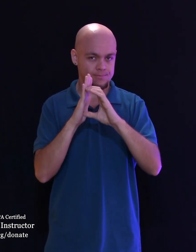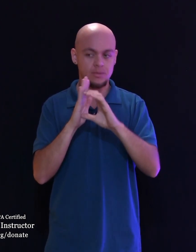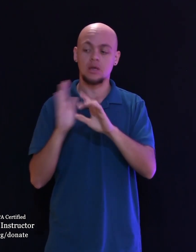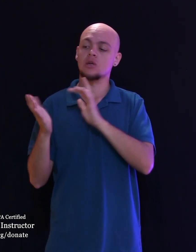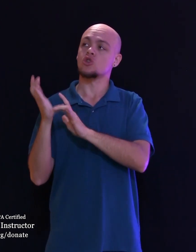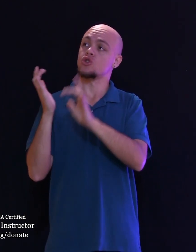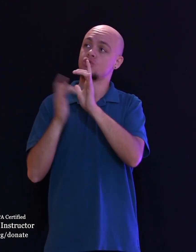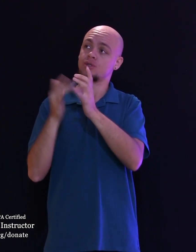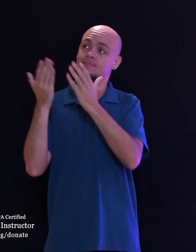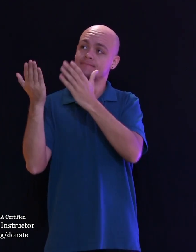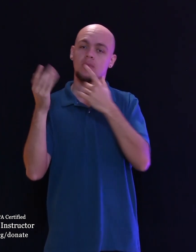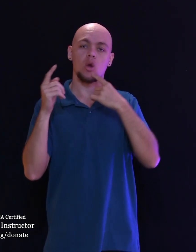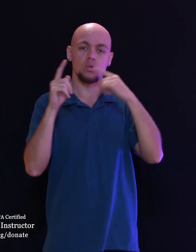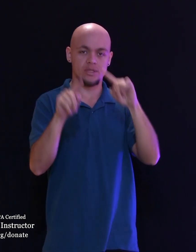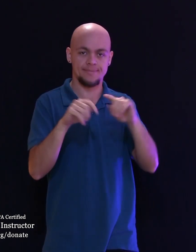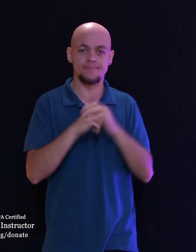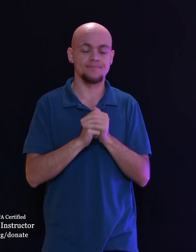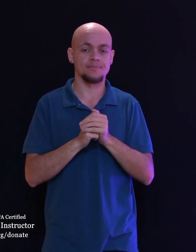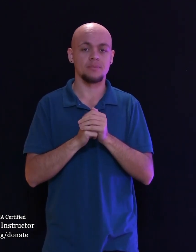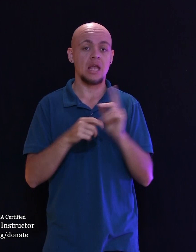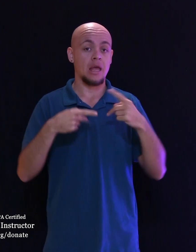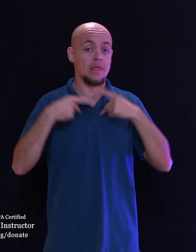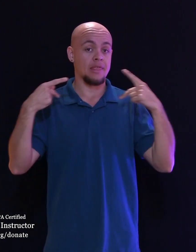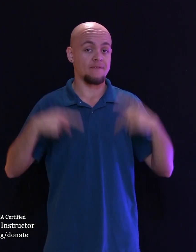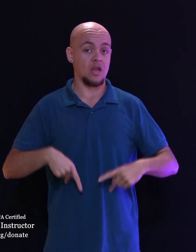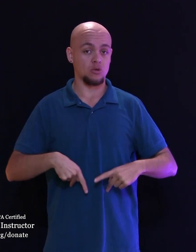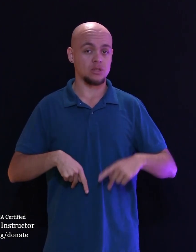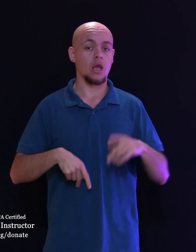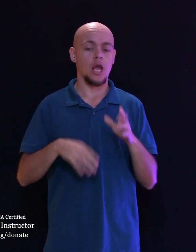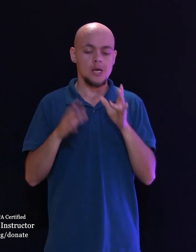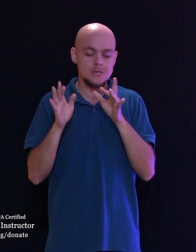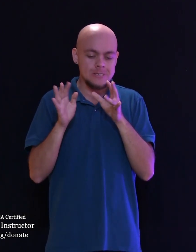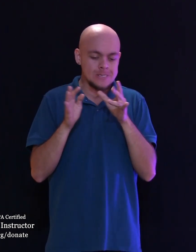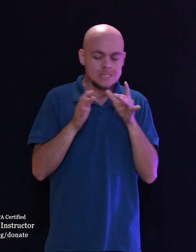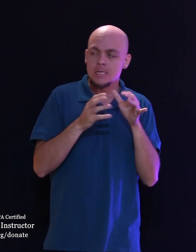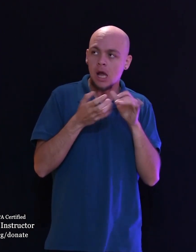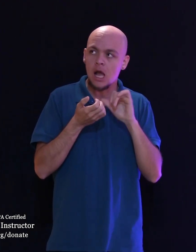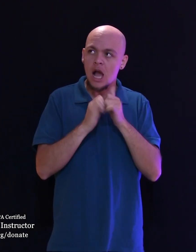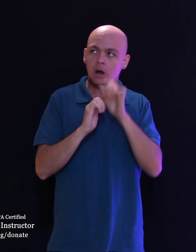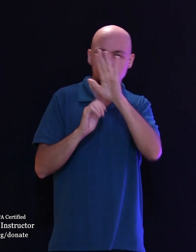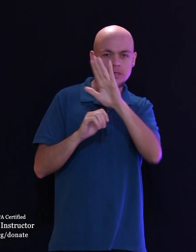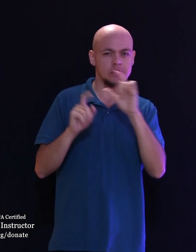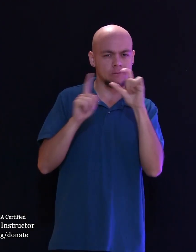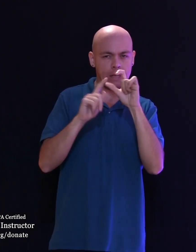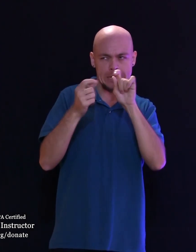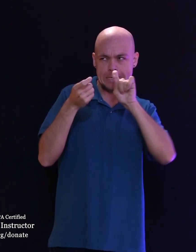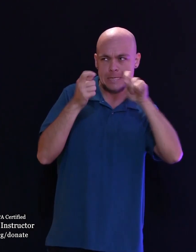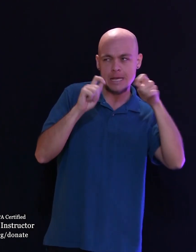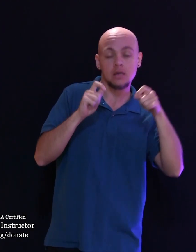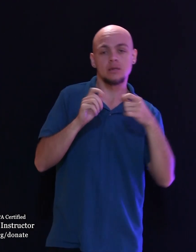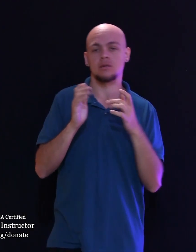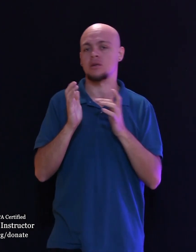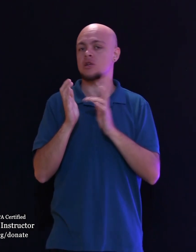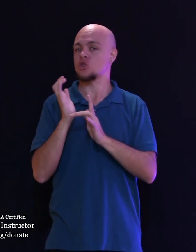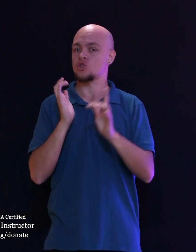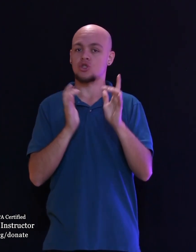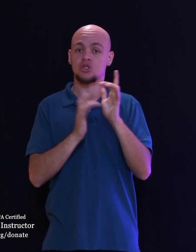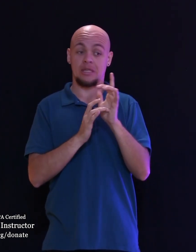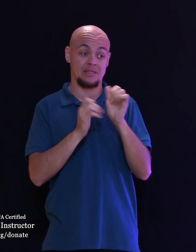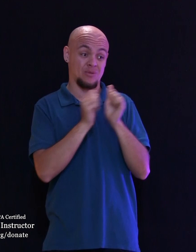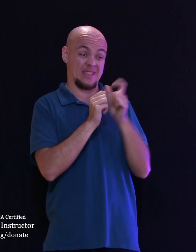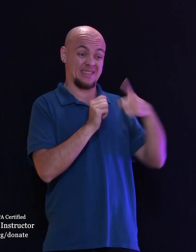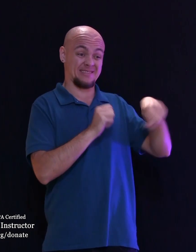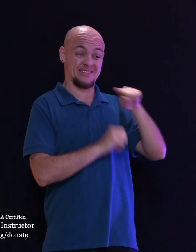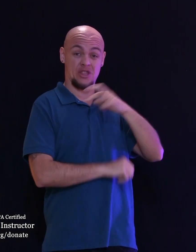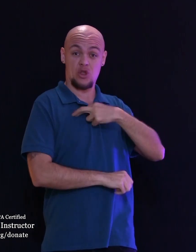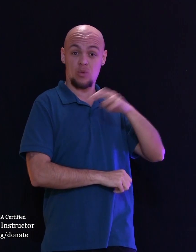Jesus answered this question. Then the Pharisees went and plotted how to entangle him in his words. Jesus was not popular amongst the